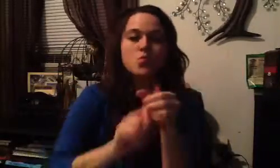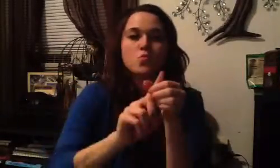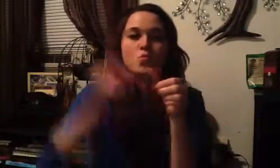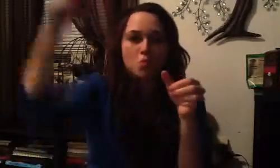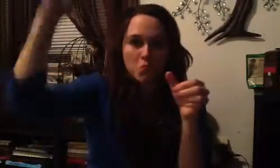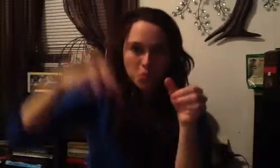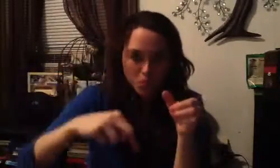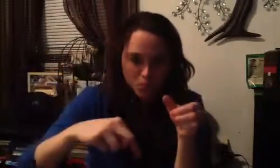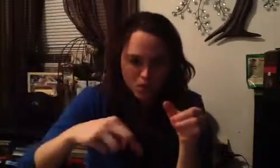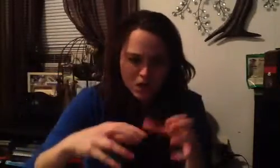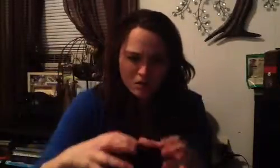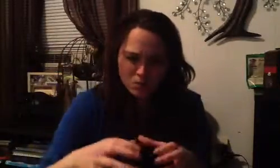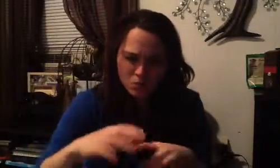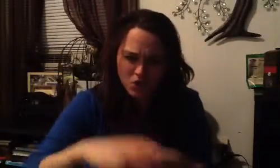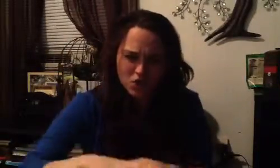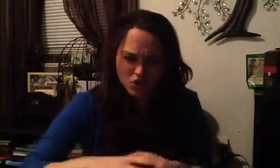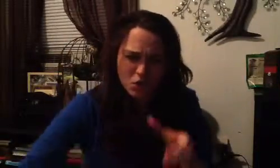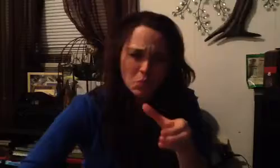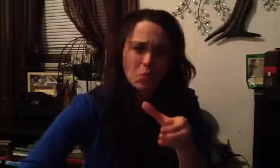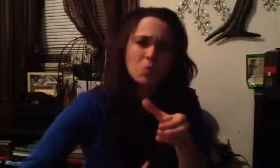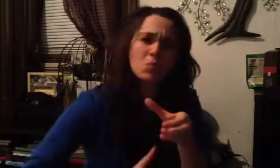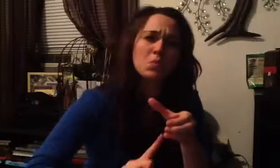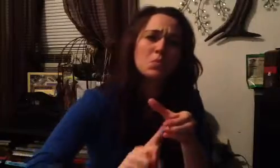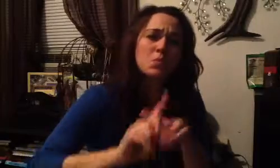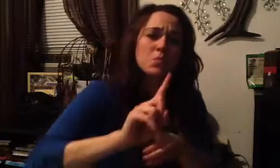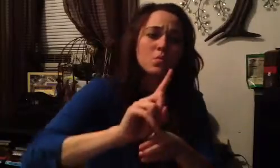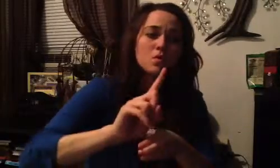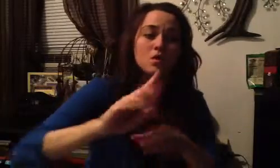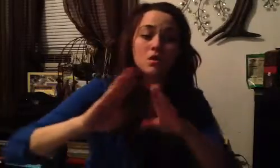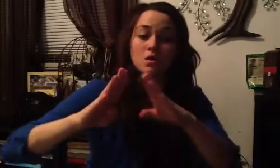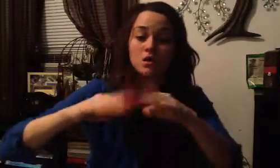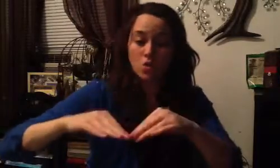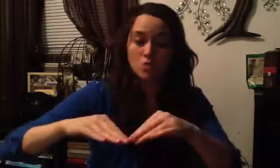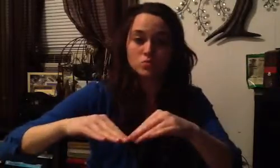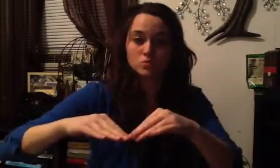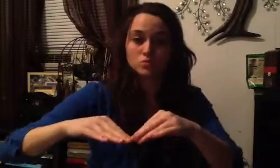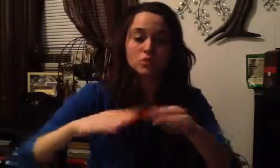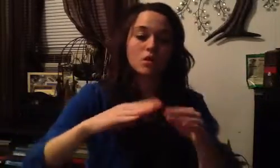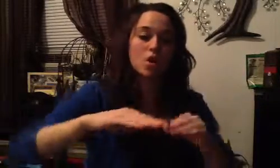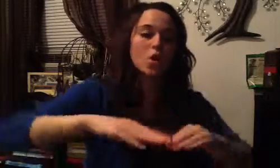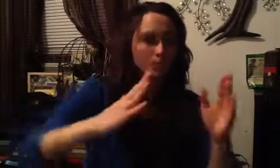So as that blood is pushed upward, this valve is now closed.